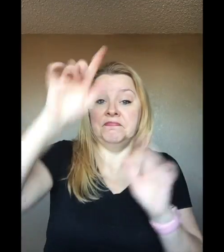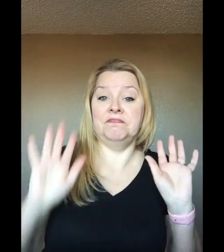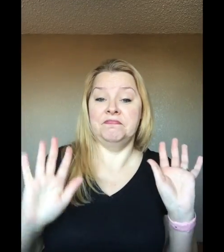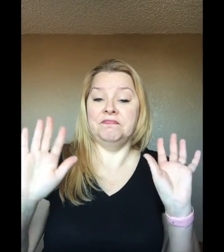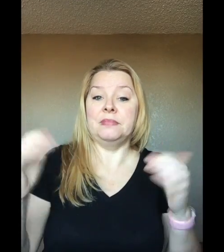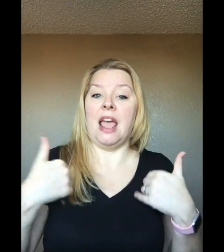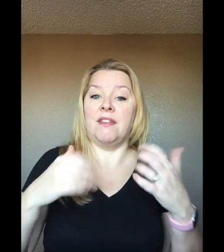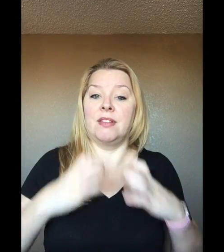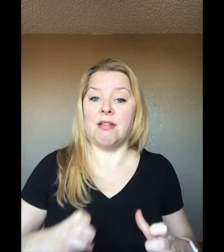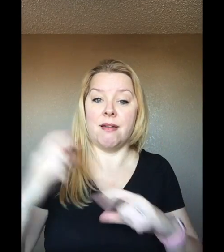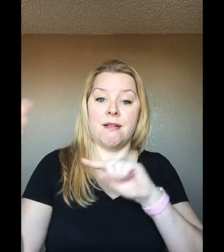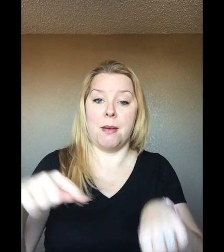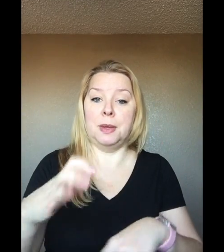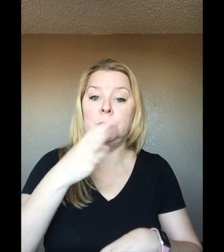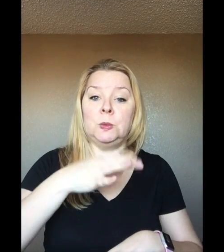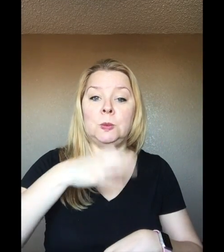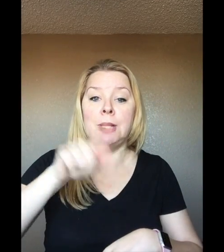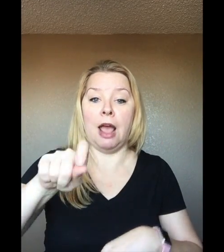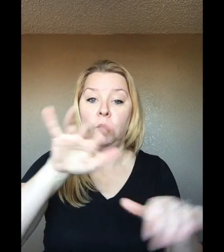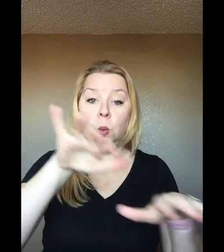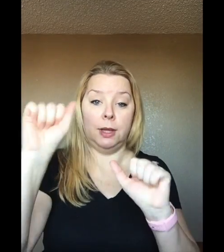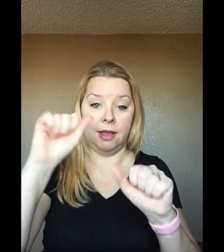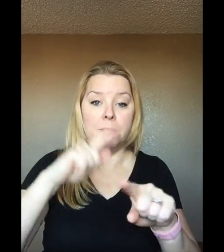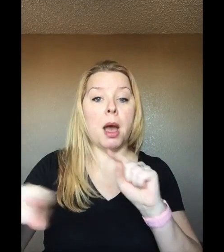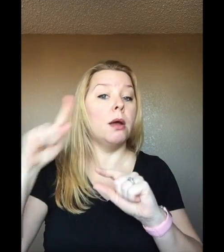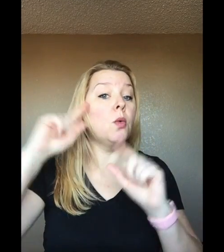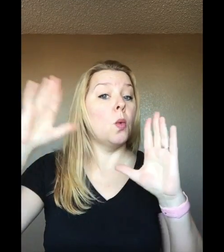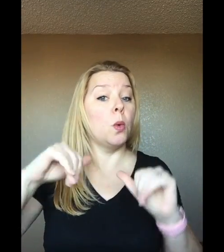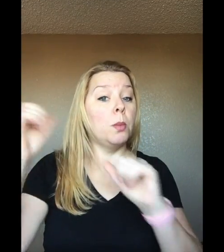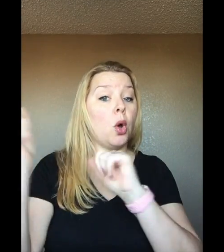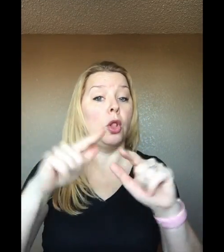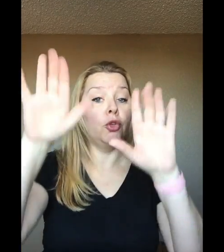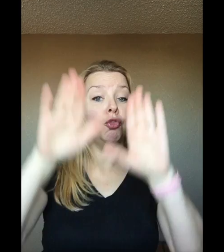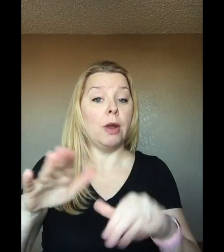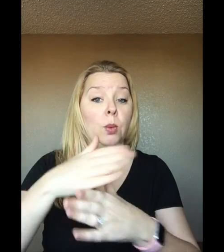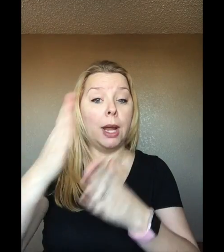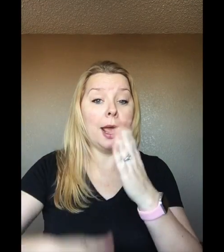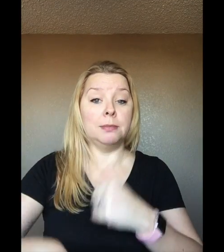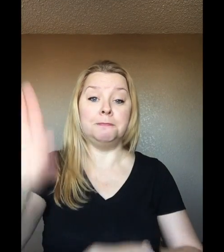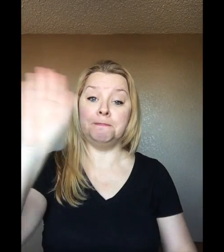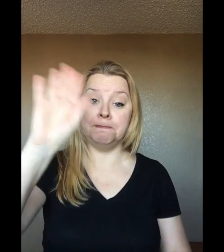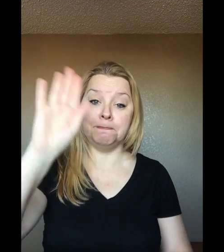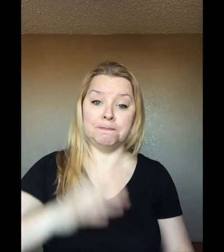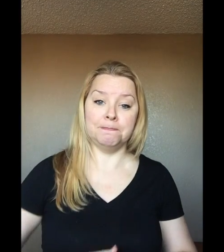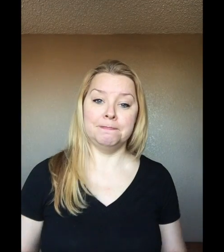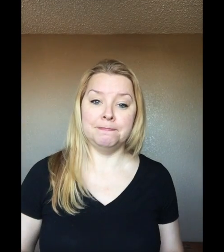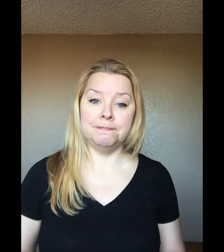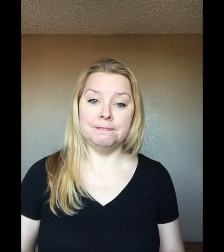to you. I have a client coming in a minute, so I have to go, but hope you all have a great weekend.